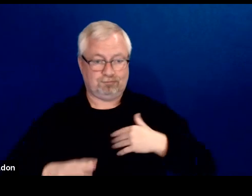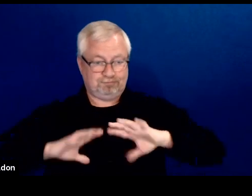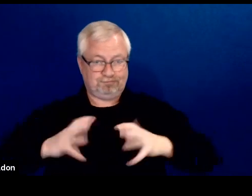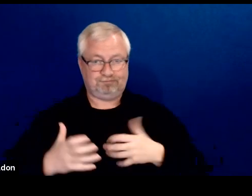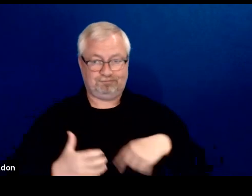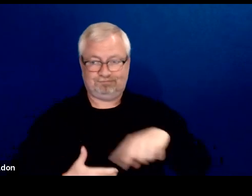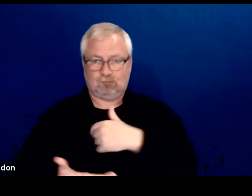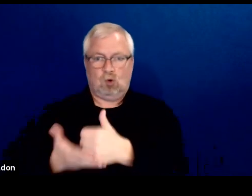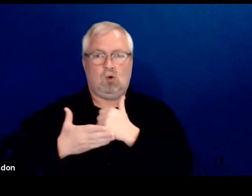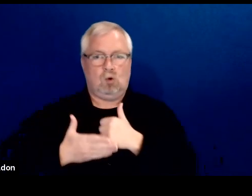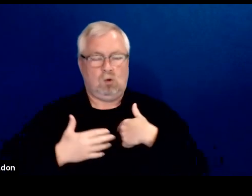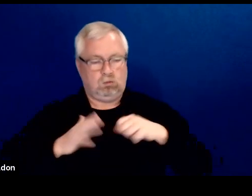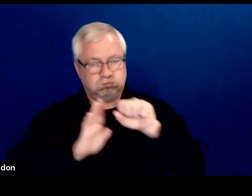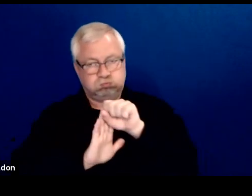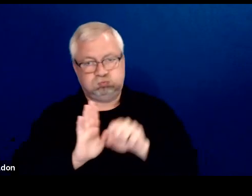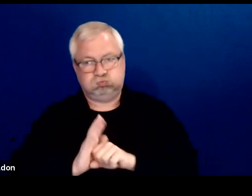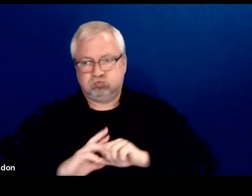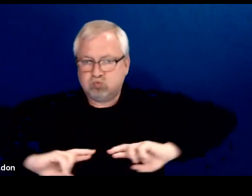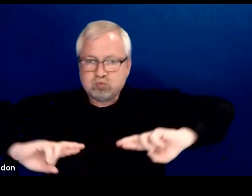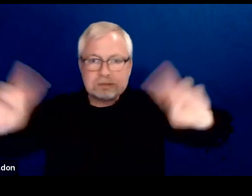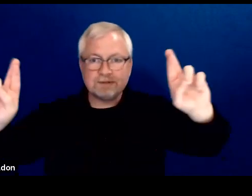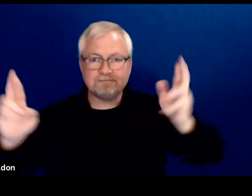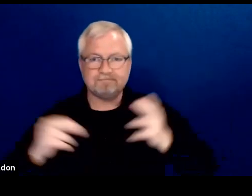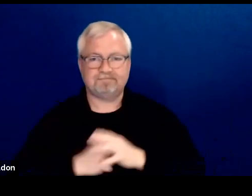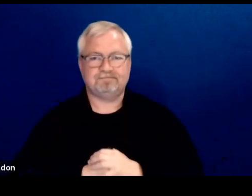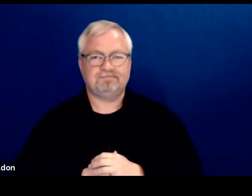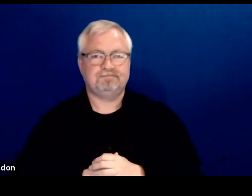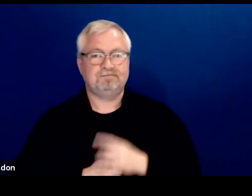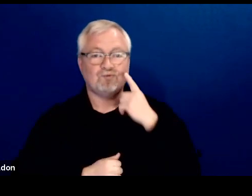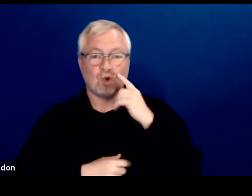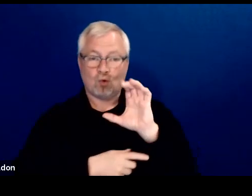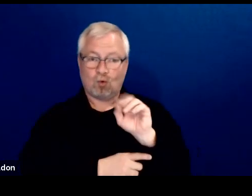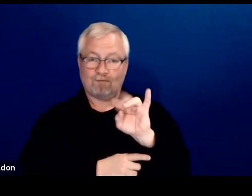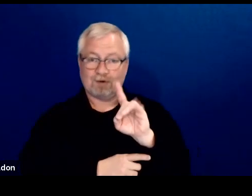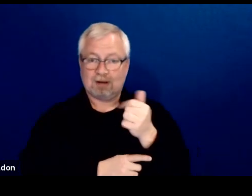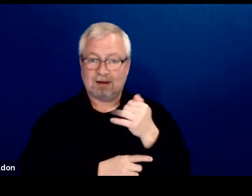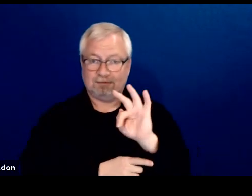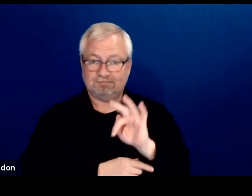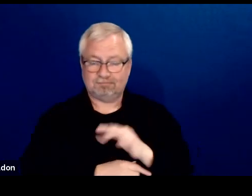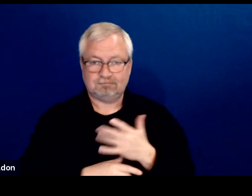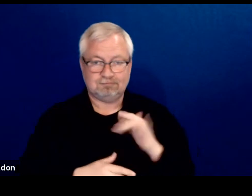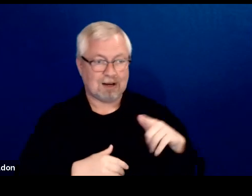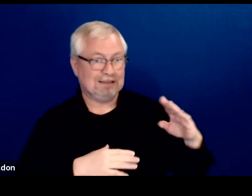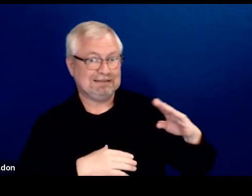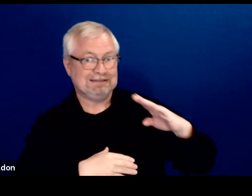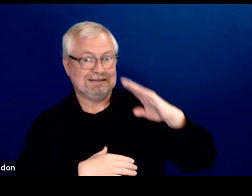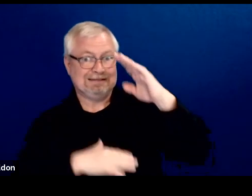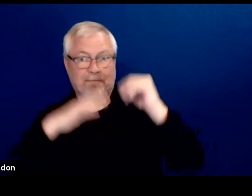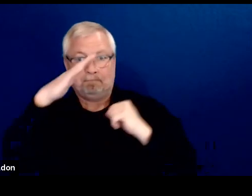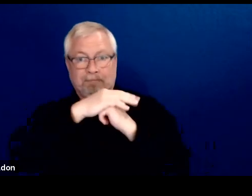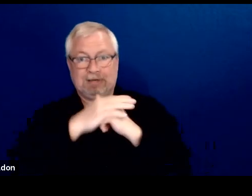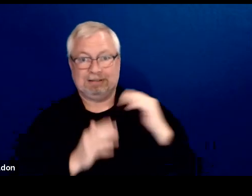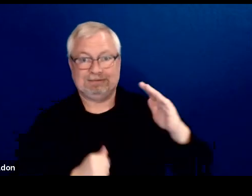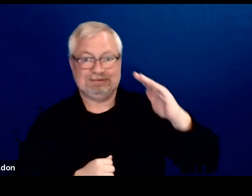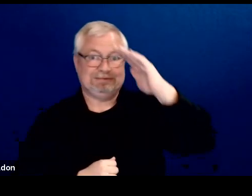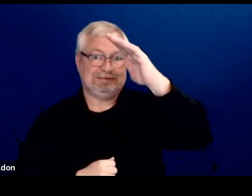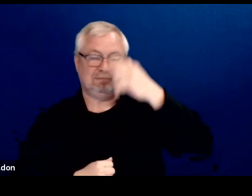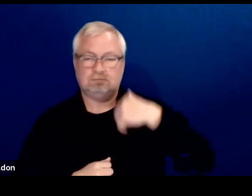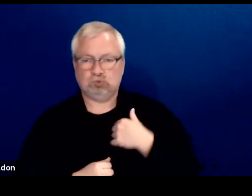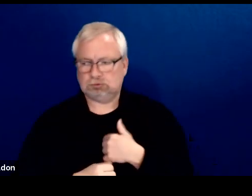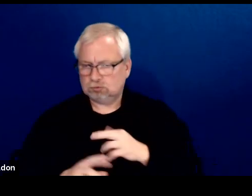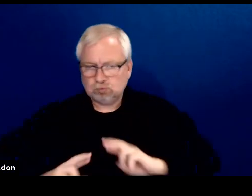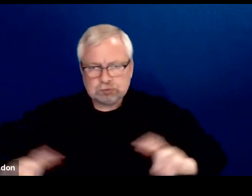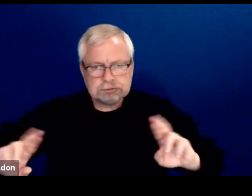as we can be when our COVID-19 peak hits, I thank all Minnesotans for continuing to do the right things under